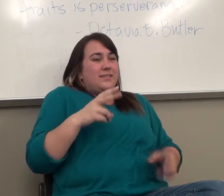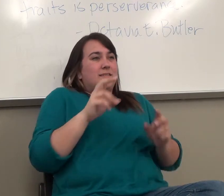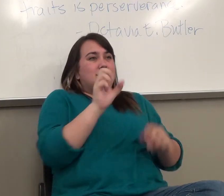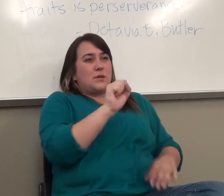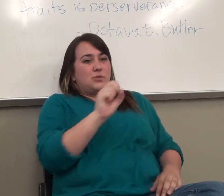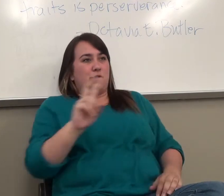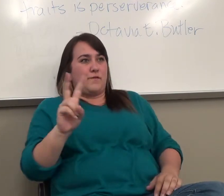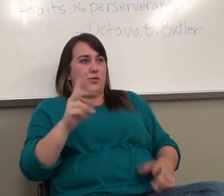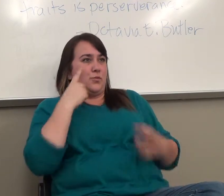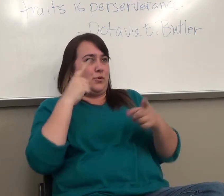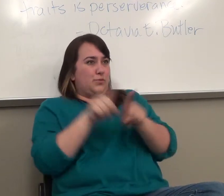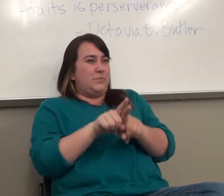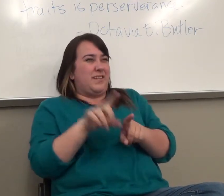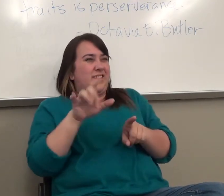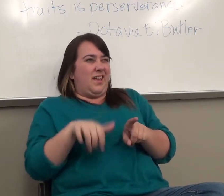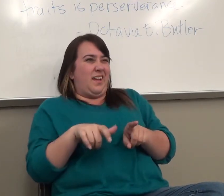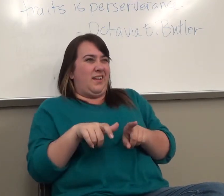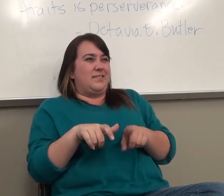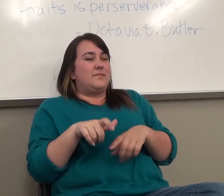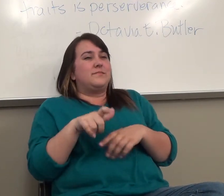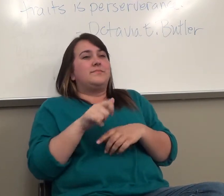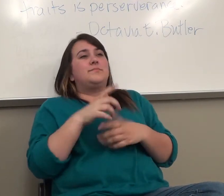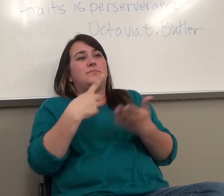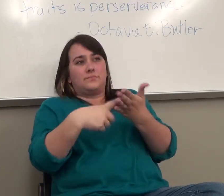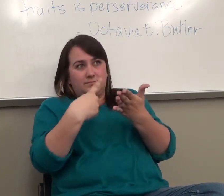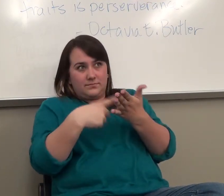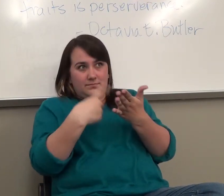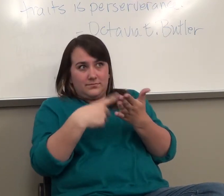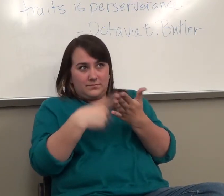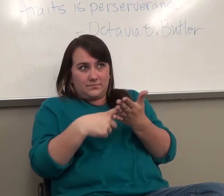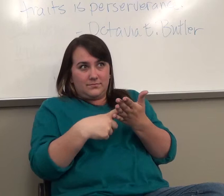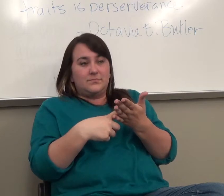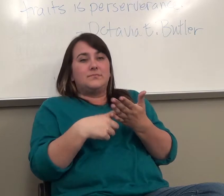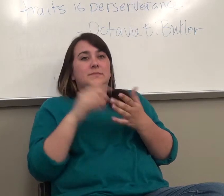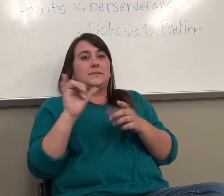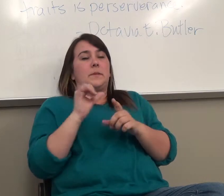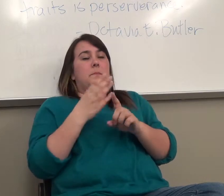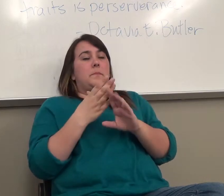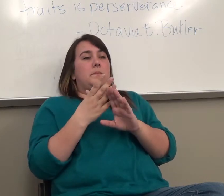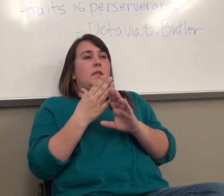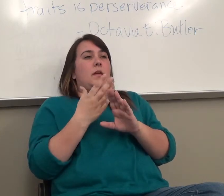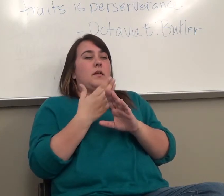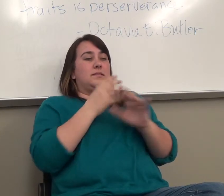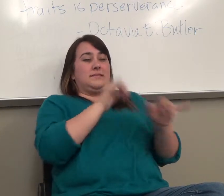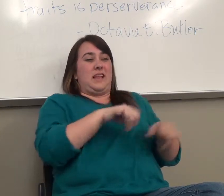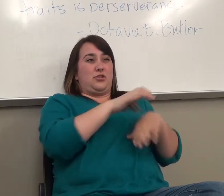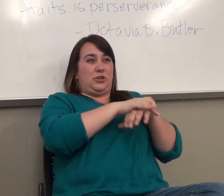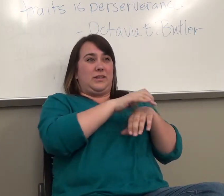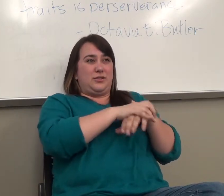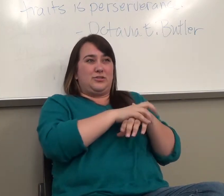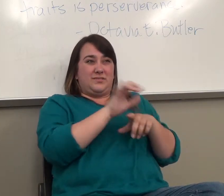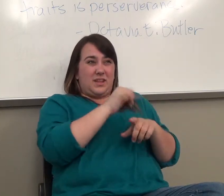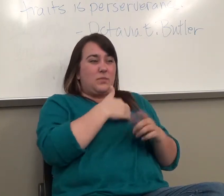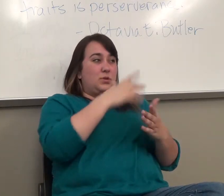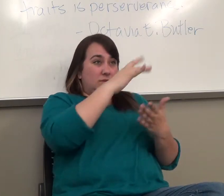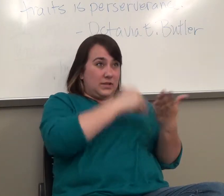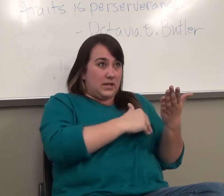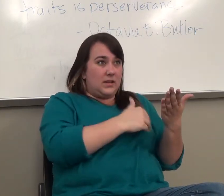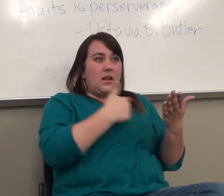one. We need to talk about that like we did with the, remember with the standard English, that was the same thing. Nobody got a grade on it. We